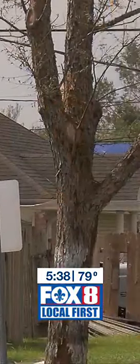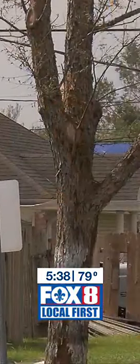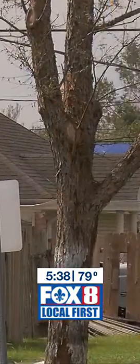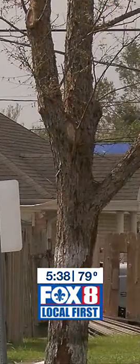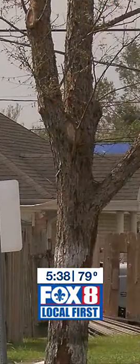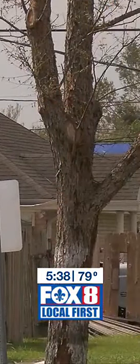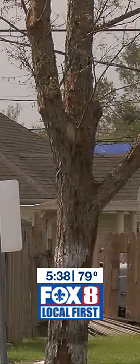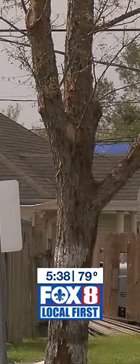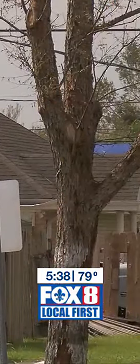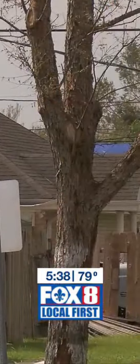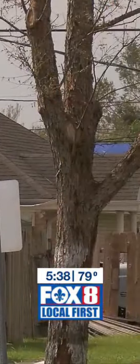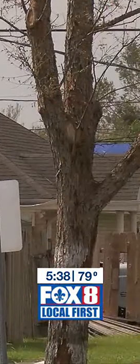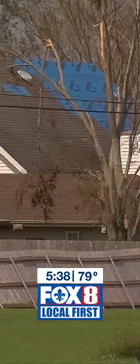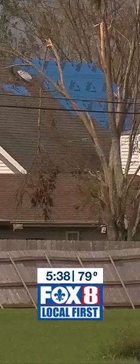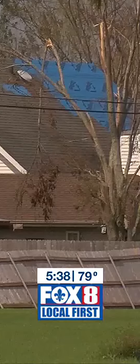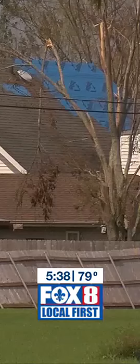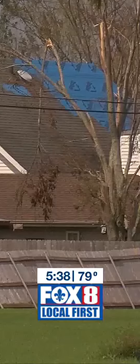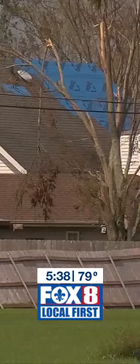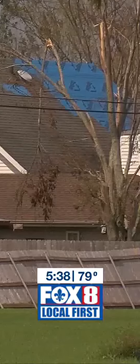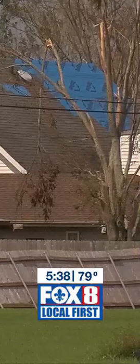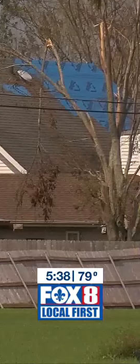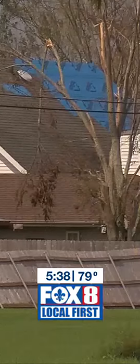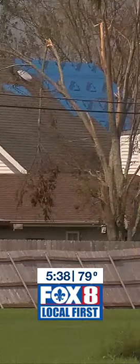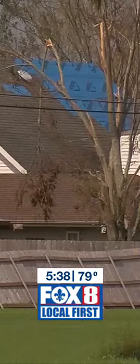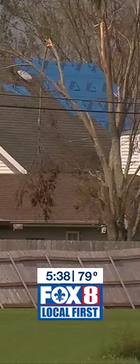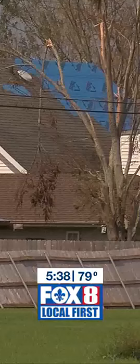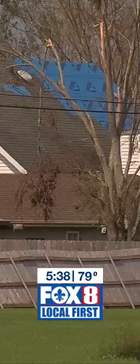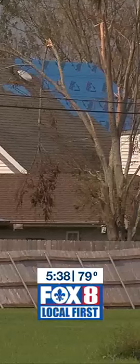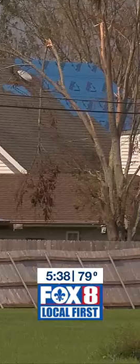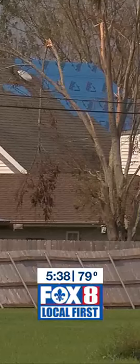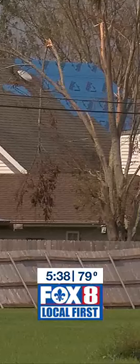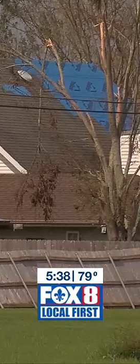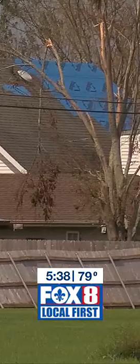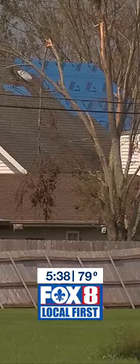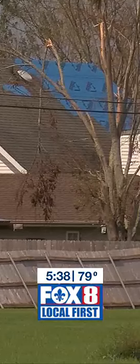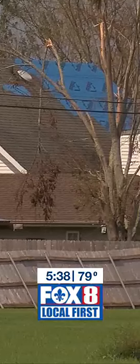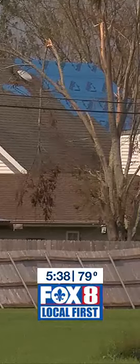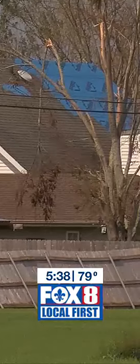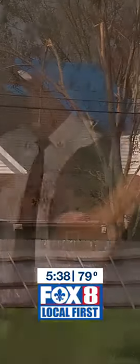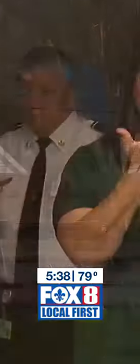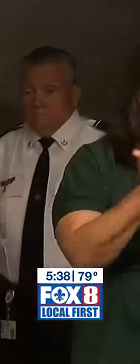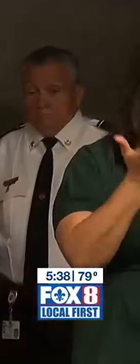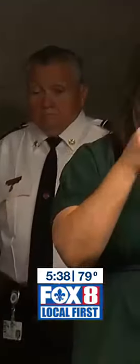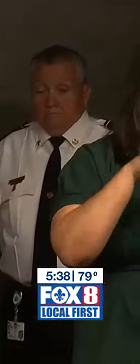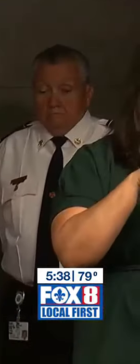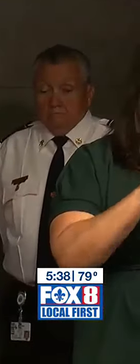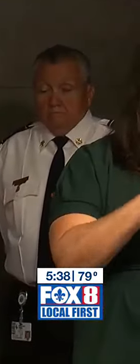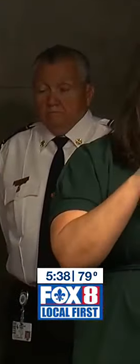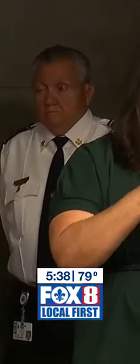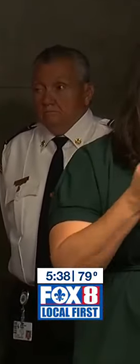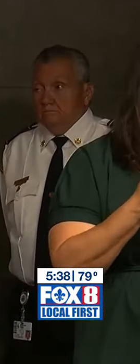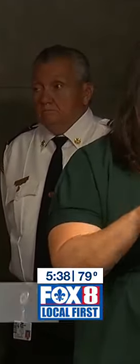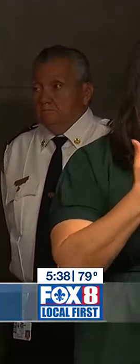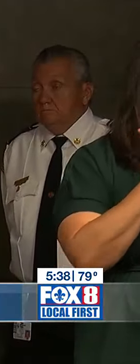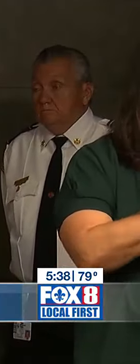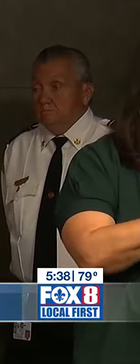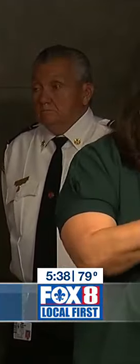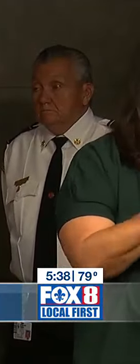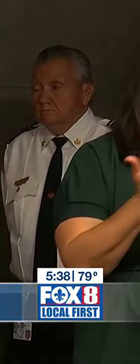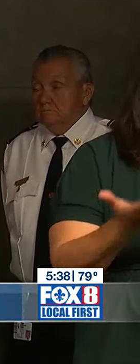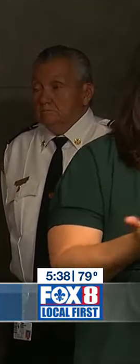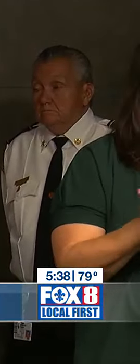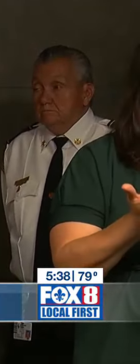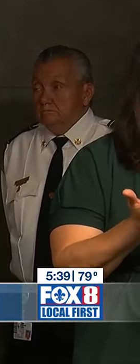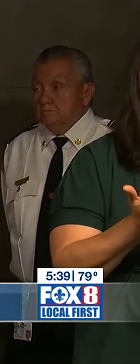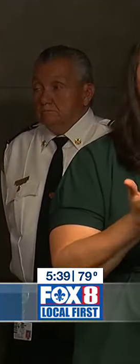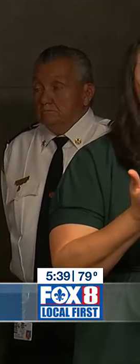insurance crisis persists. This step ensures that the replacement is documented in the public record, highlighting adherence to